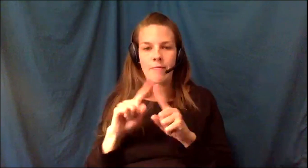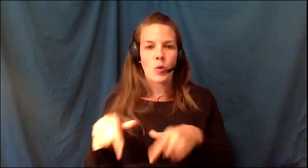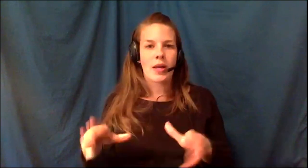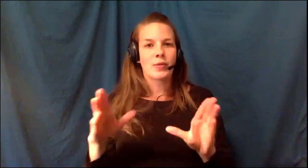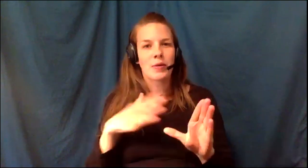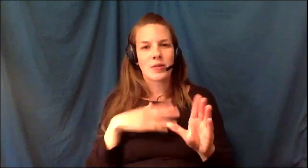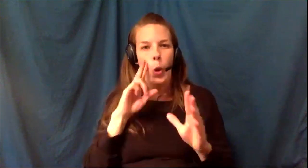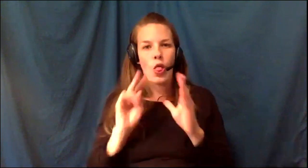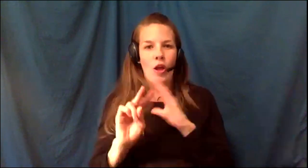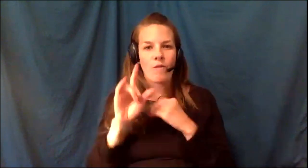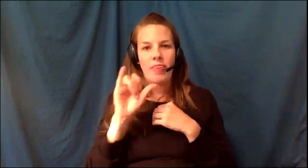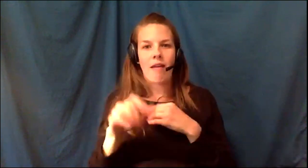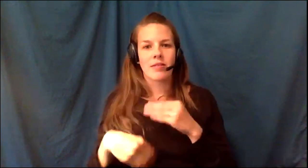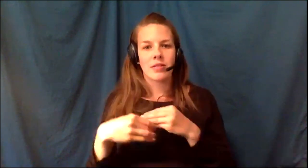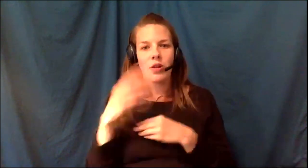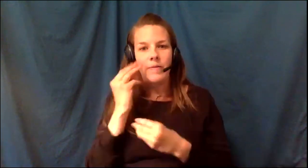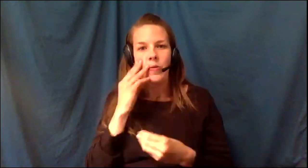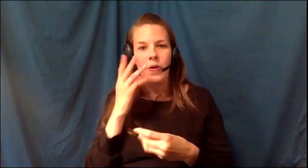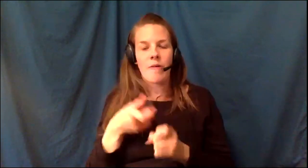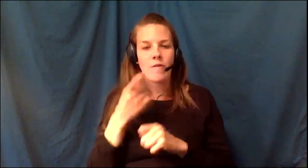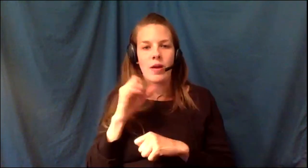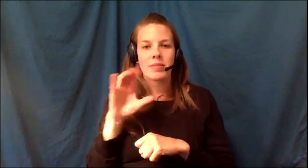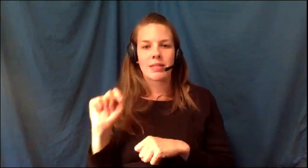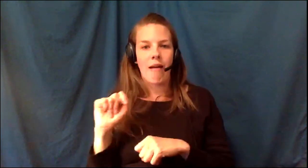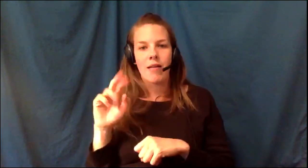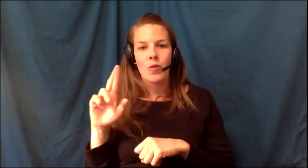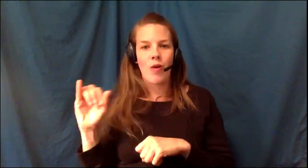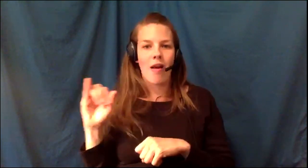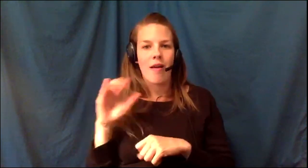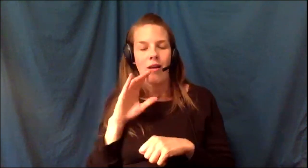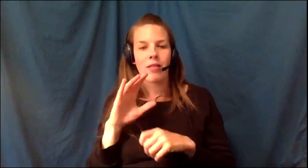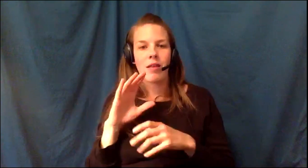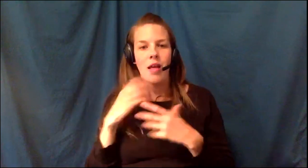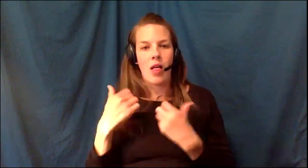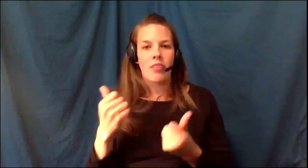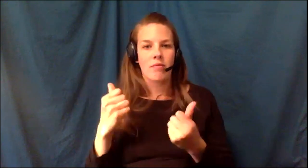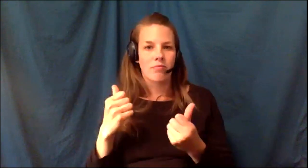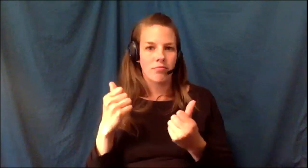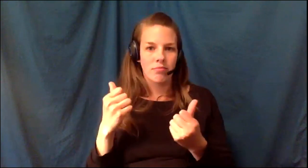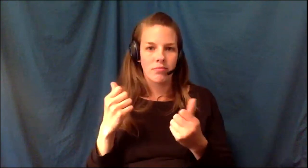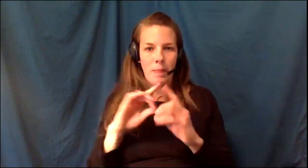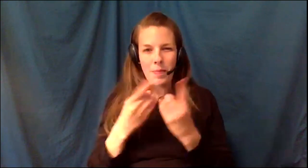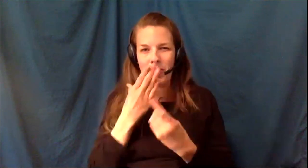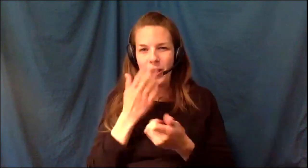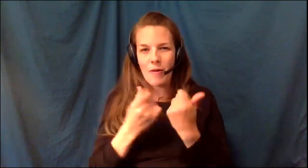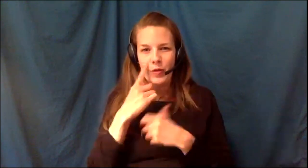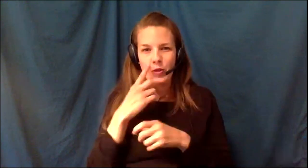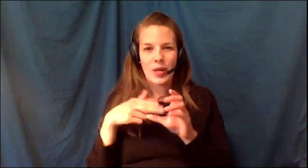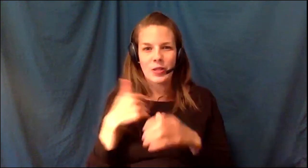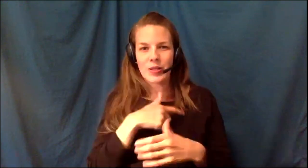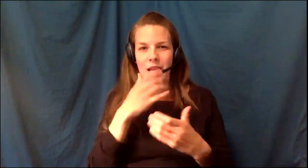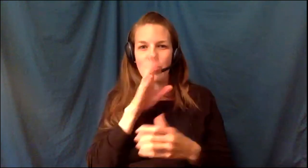looking for additional information to come from the Scott and Rock Island County Health Departments. Thank you everyone for joining us today. We'll talk with you soon.